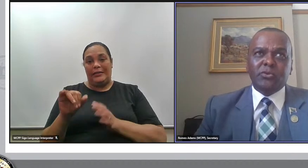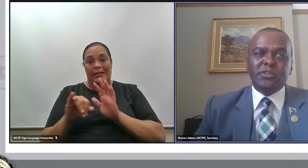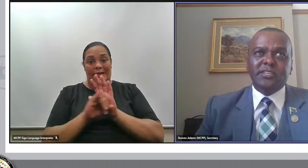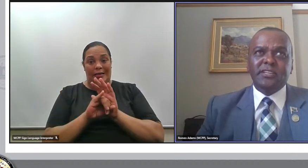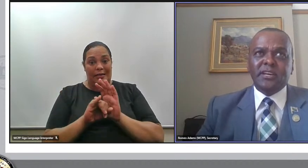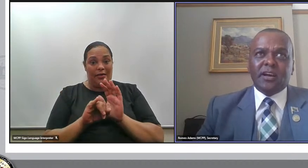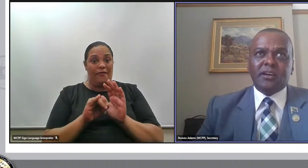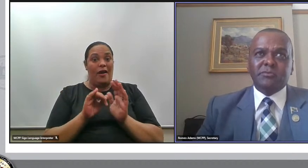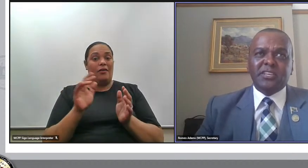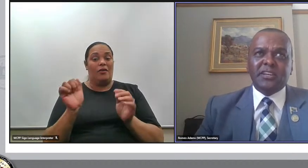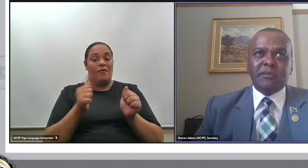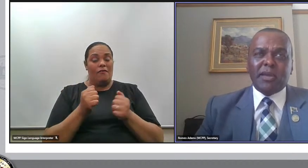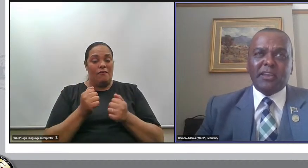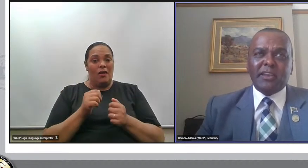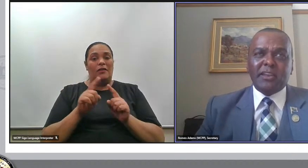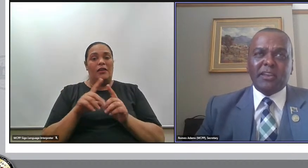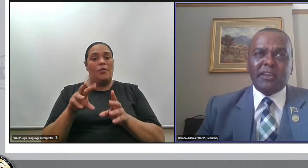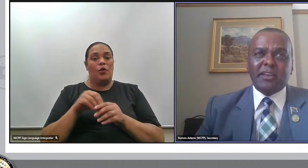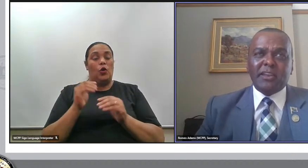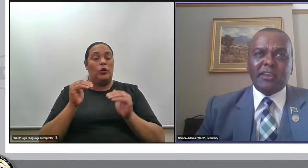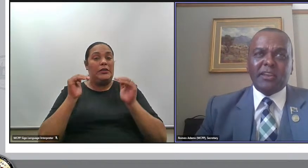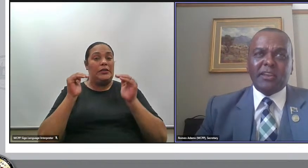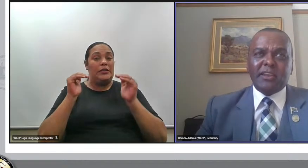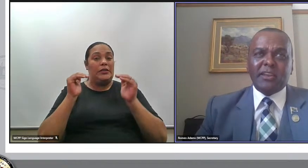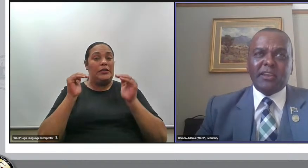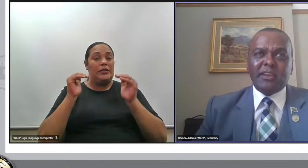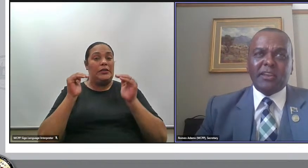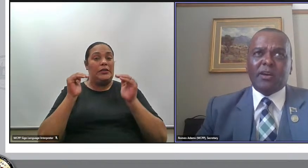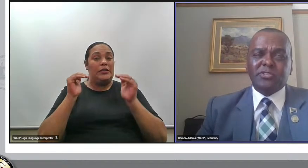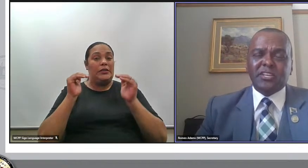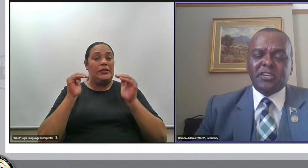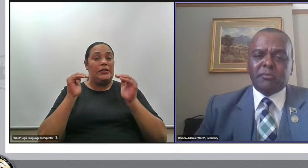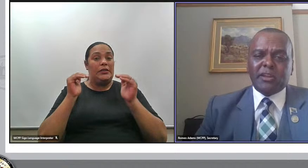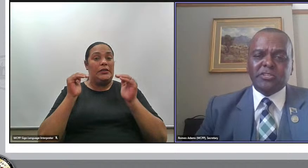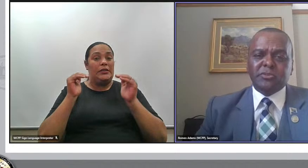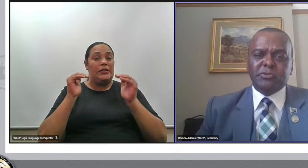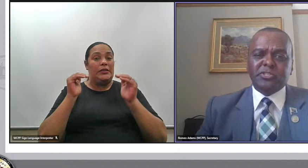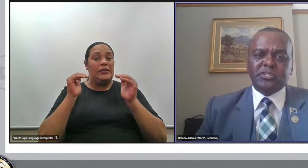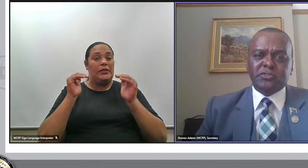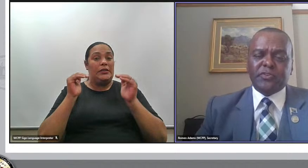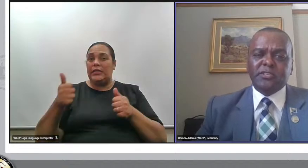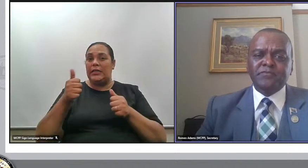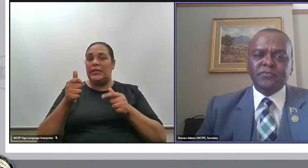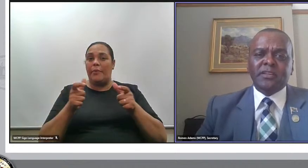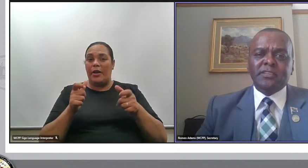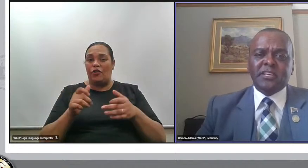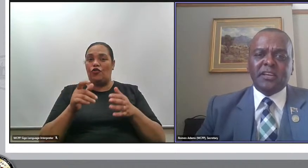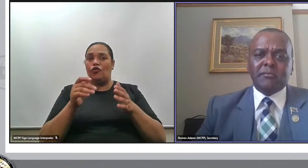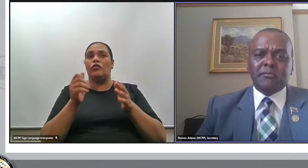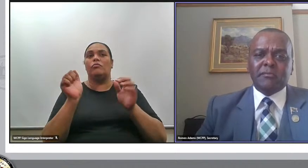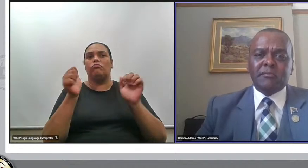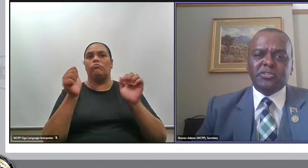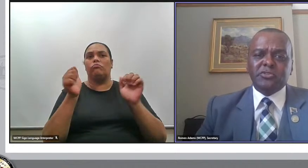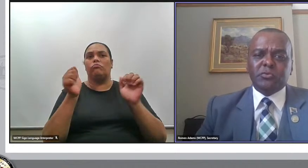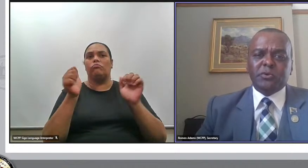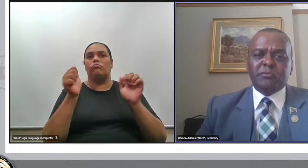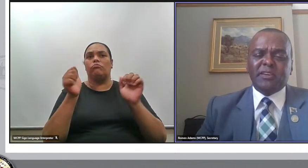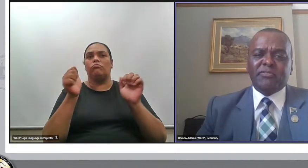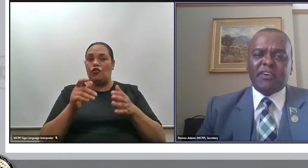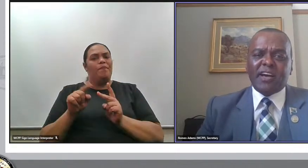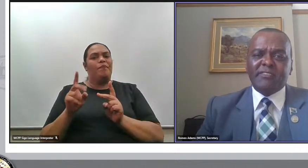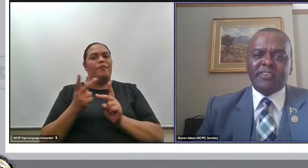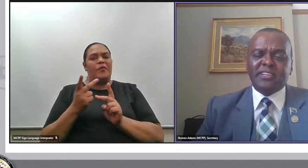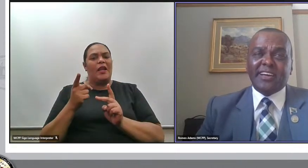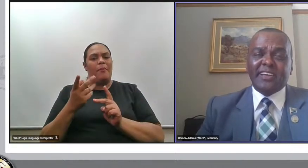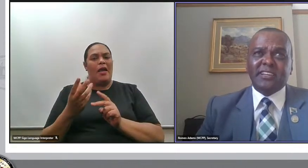Those included senior manager positions. We currently have all our senior manager positions filled. The senior manager positions would